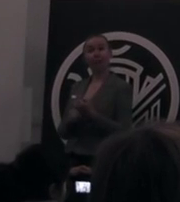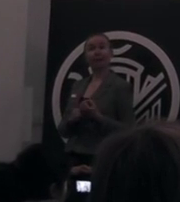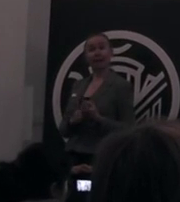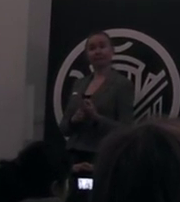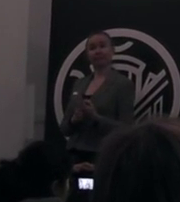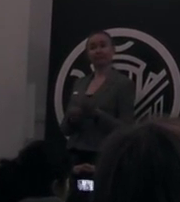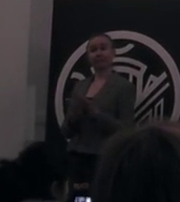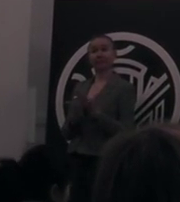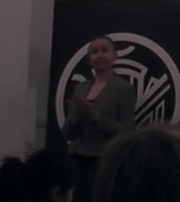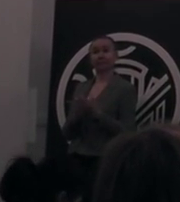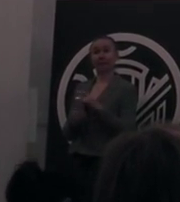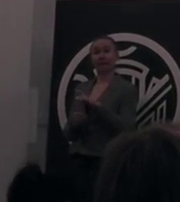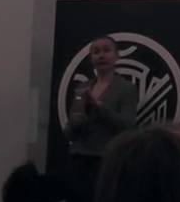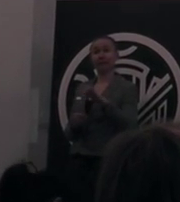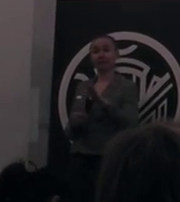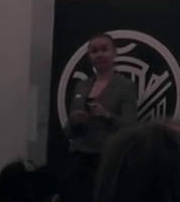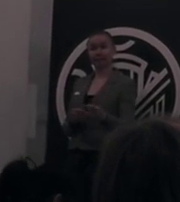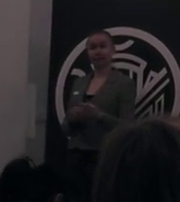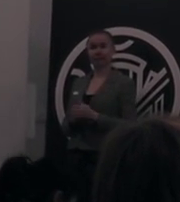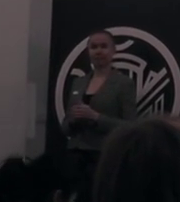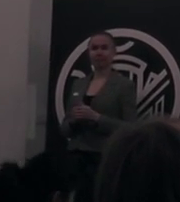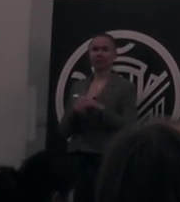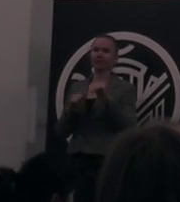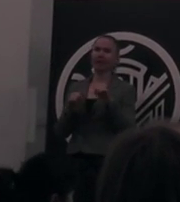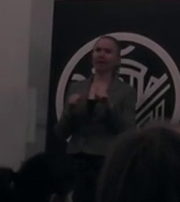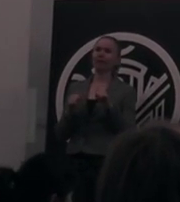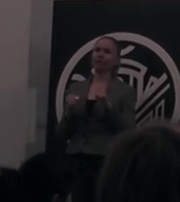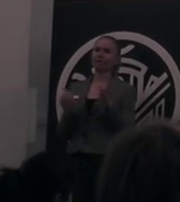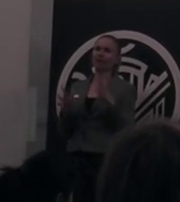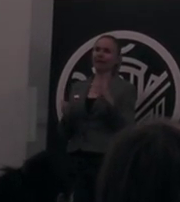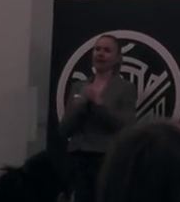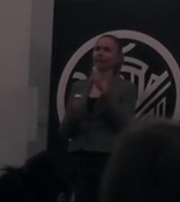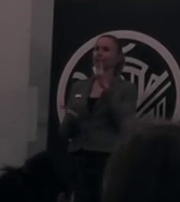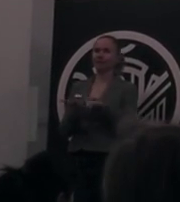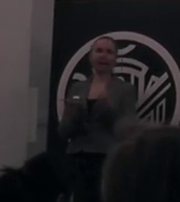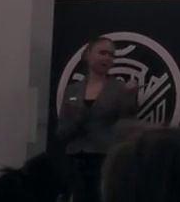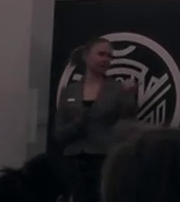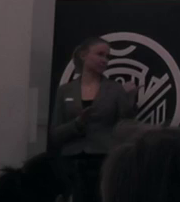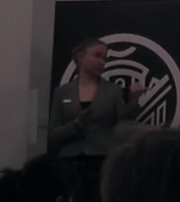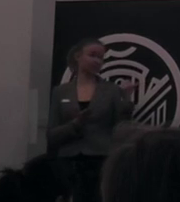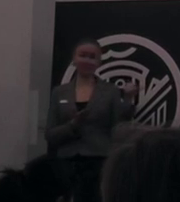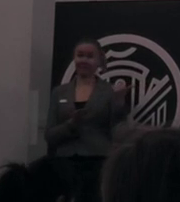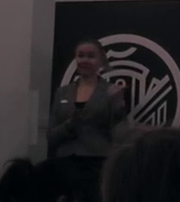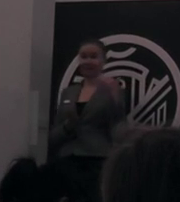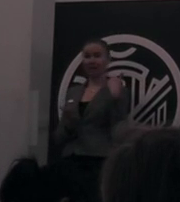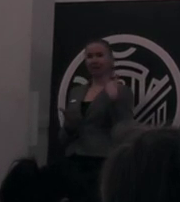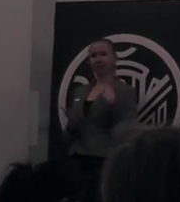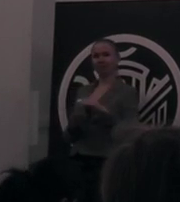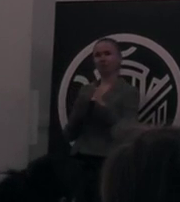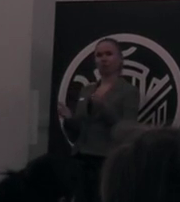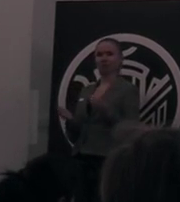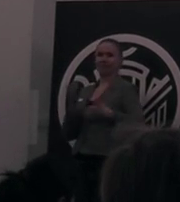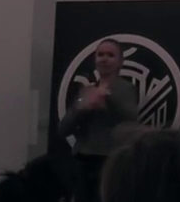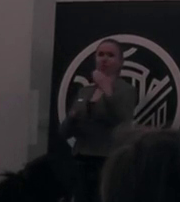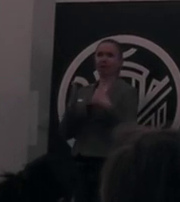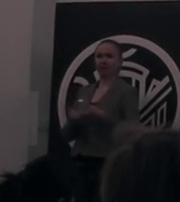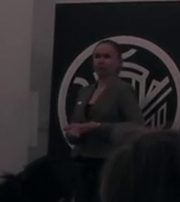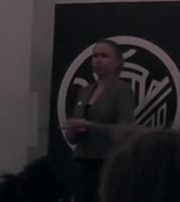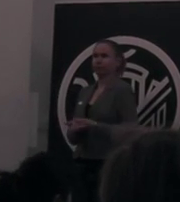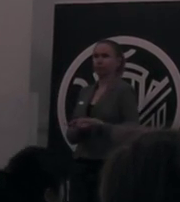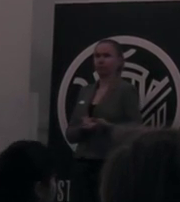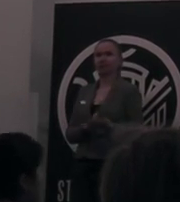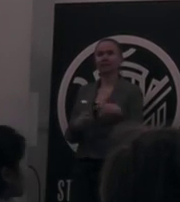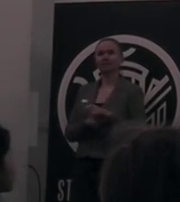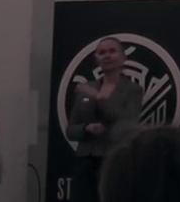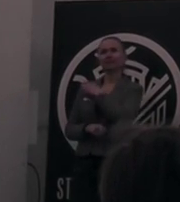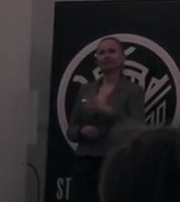stamp. In fact, I was teasing Lars earlier, I'm going to give Lars. This was given out at the White House ceremony, so the president